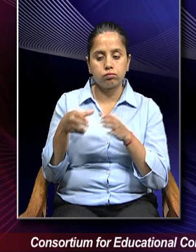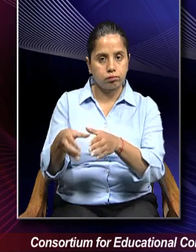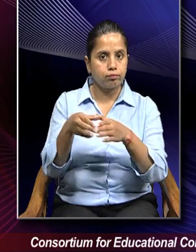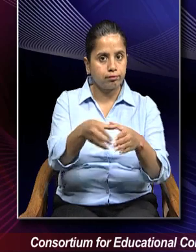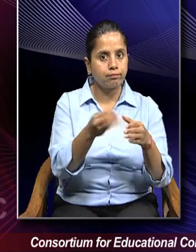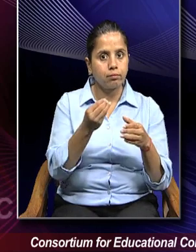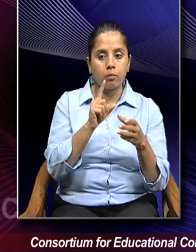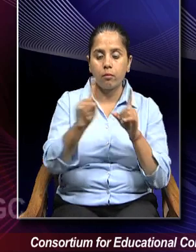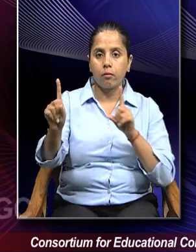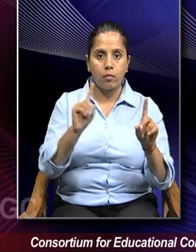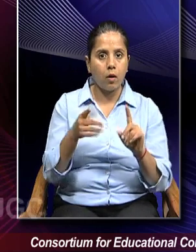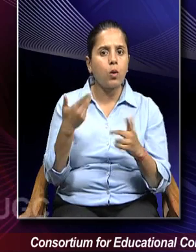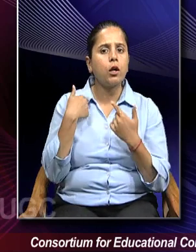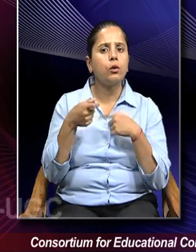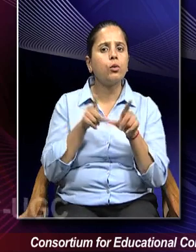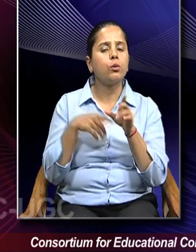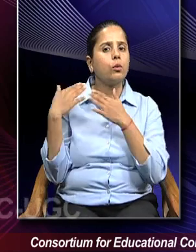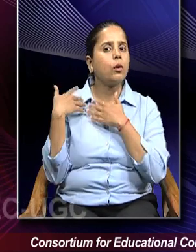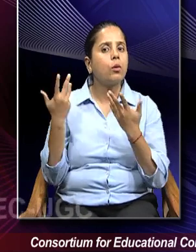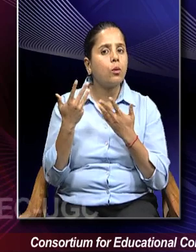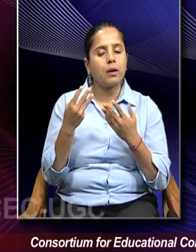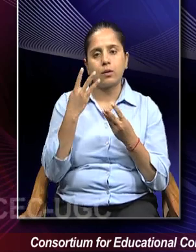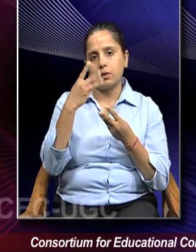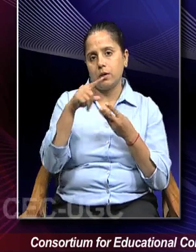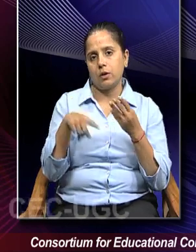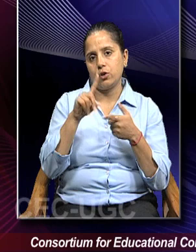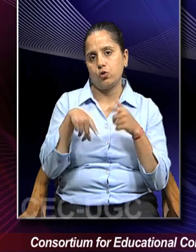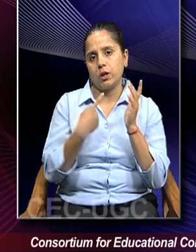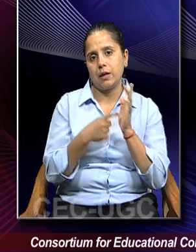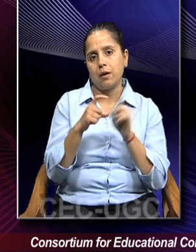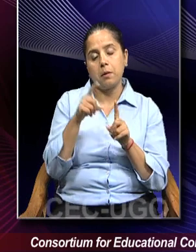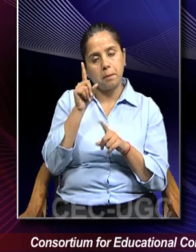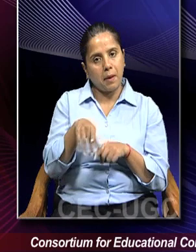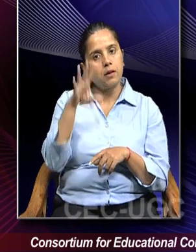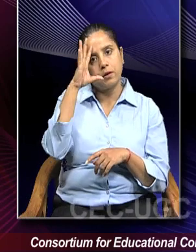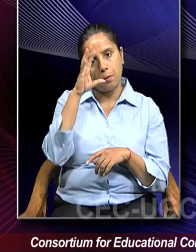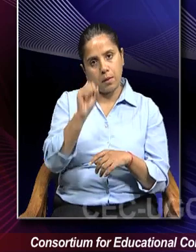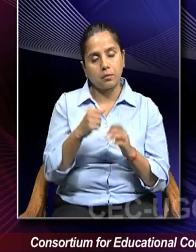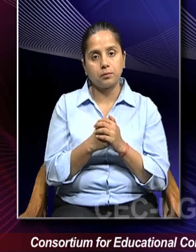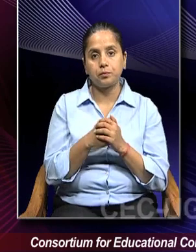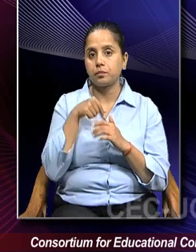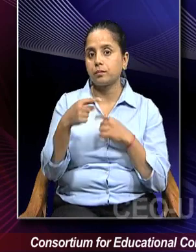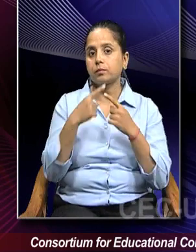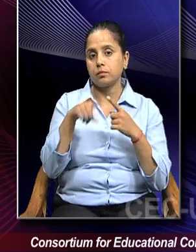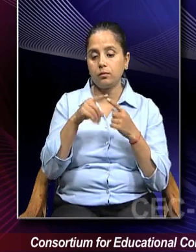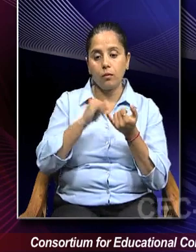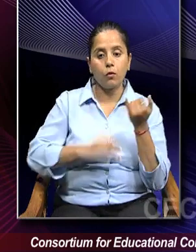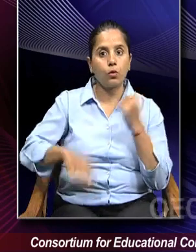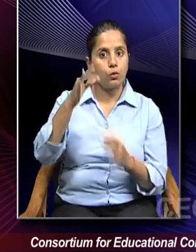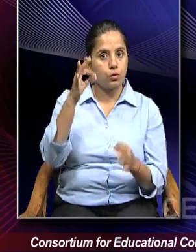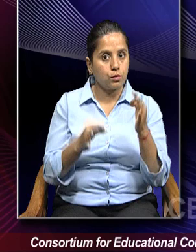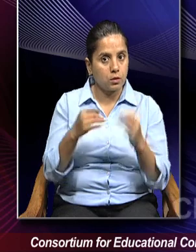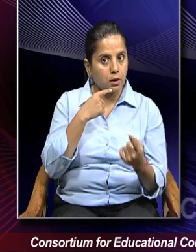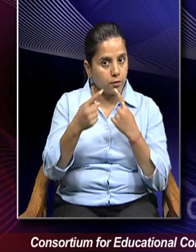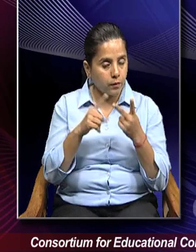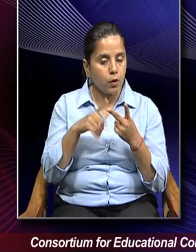and what are my duties. These three we are supposed to keep in our mind. When we talk about the social justice, or when we talk